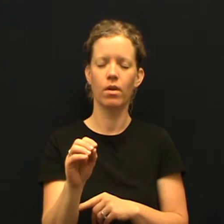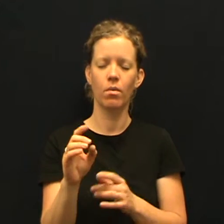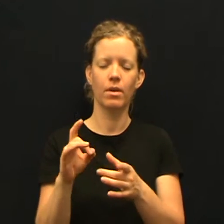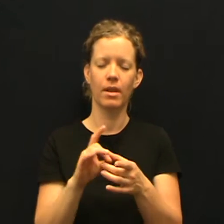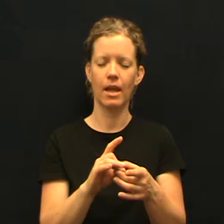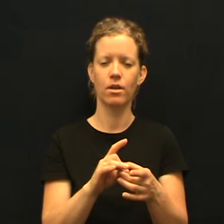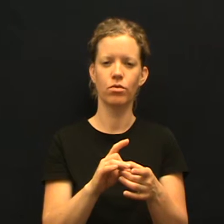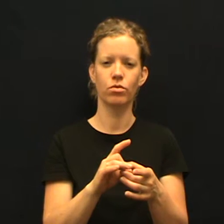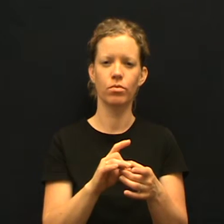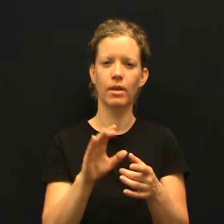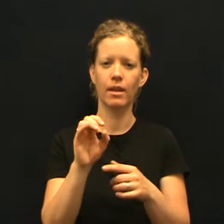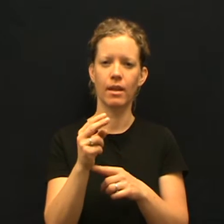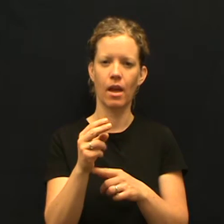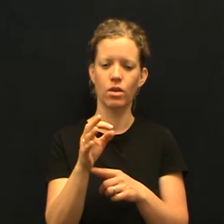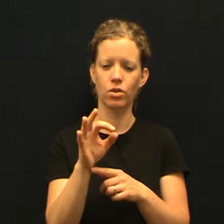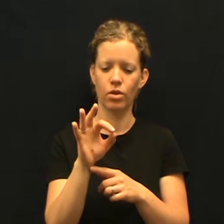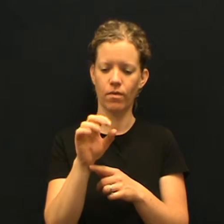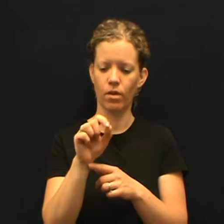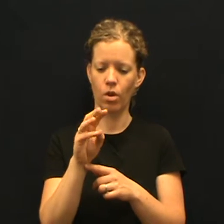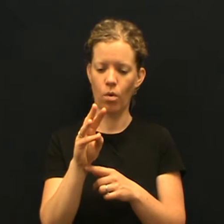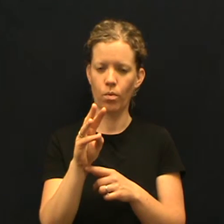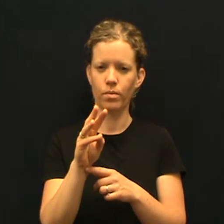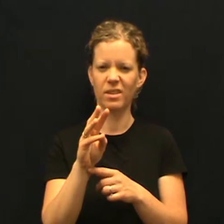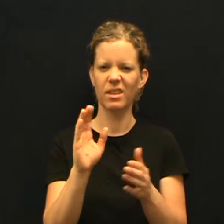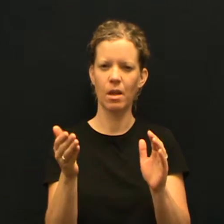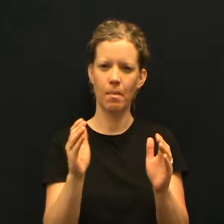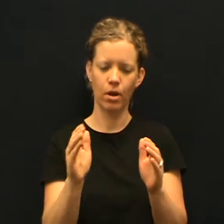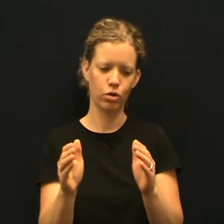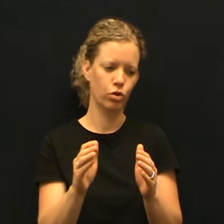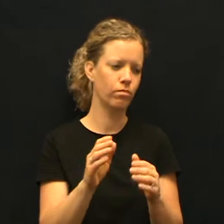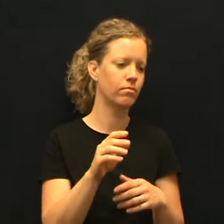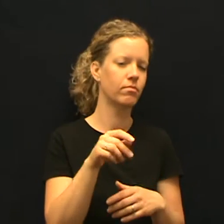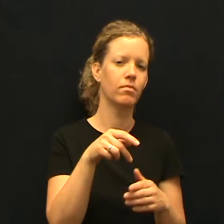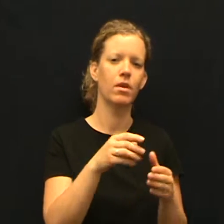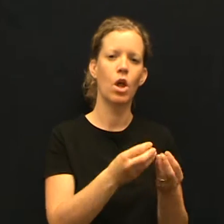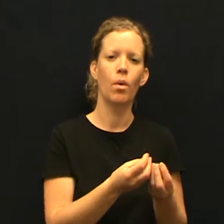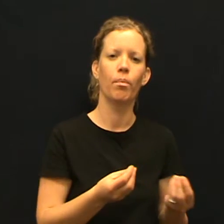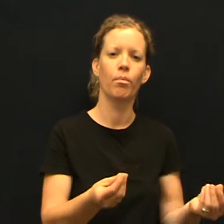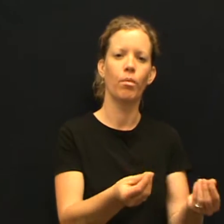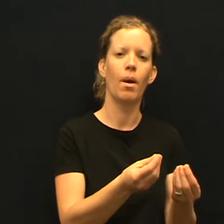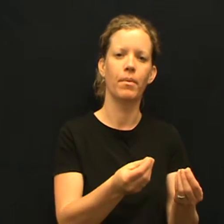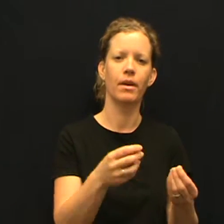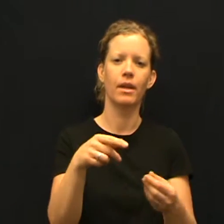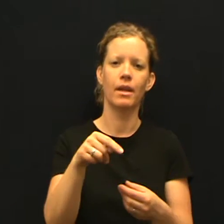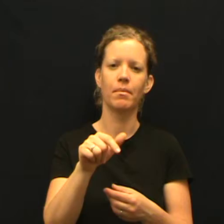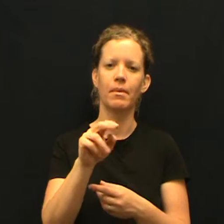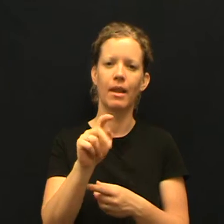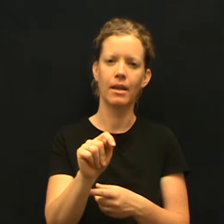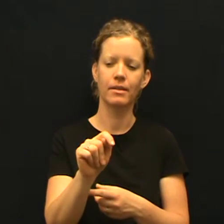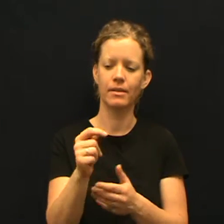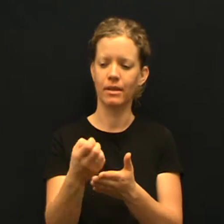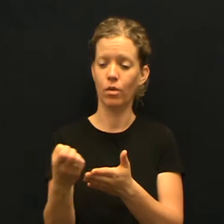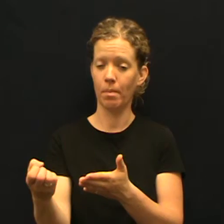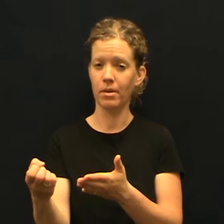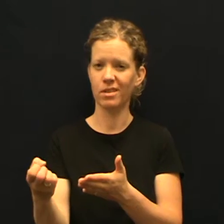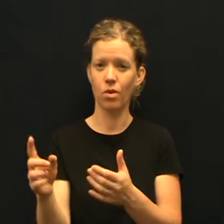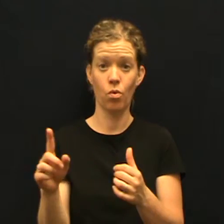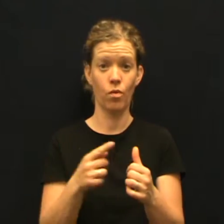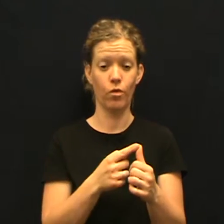to the cash paid for property, plant, and equipment. A ratio greater than 1 indicates that we were able to